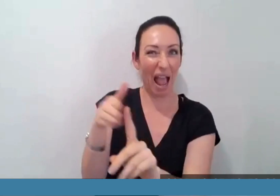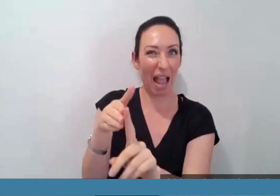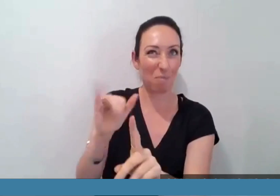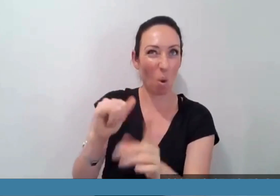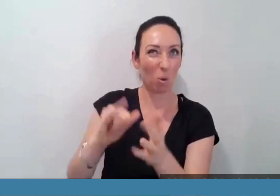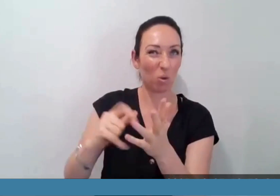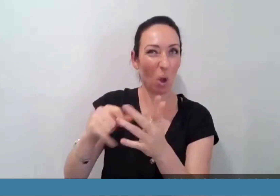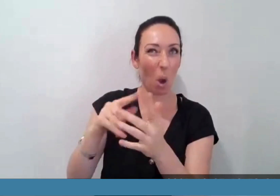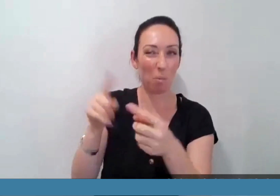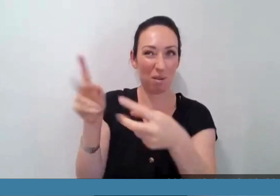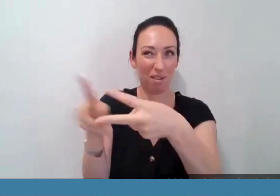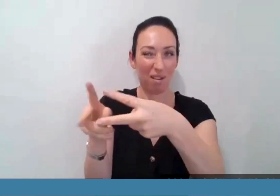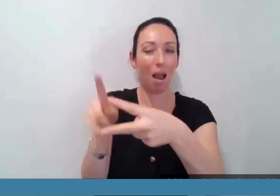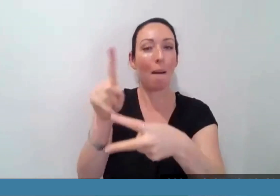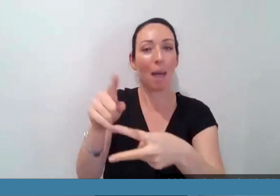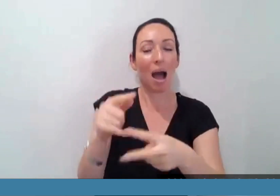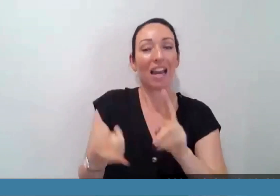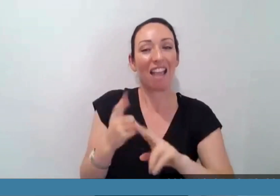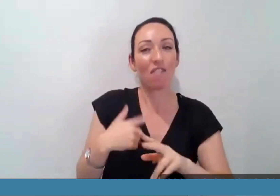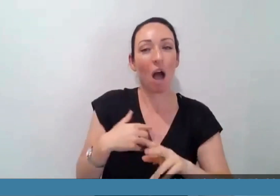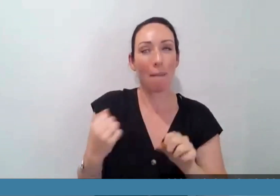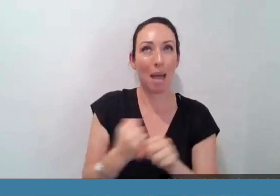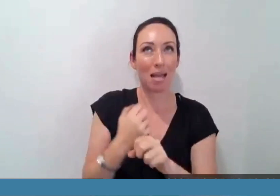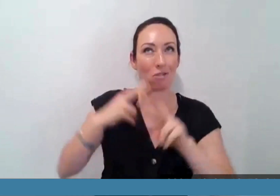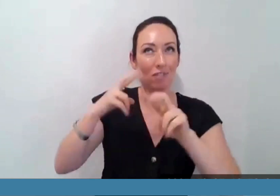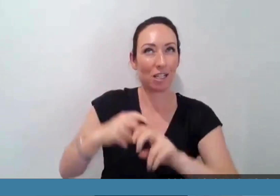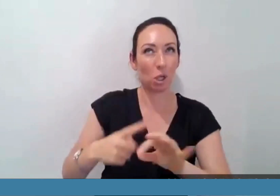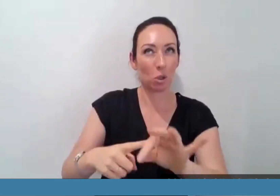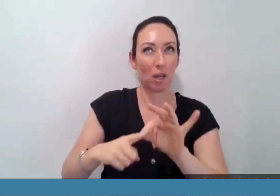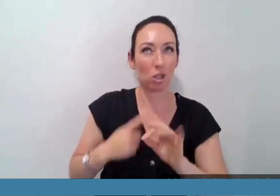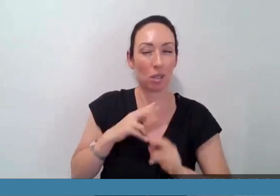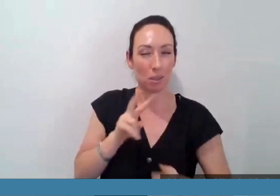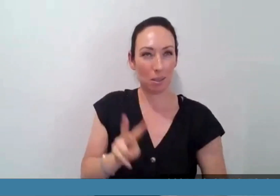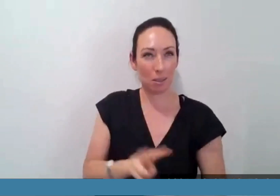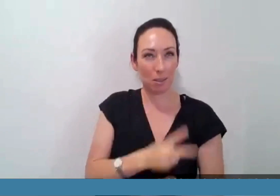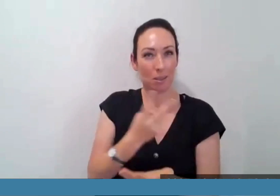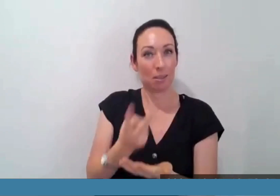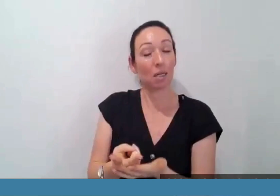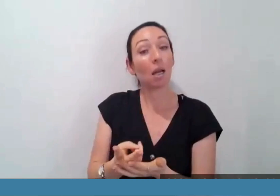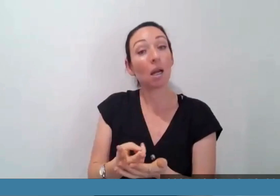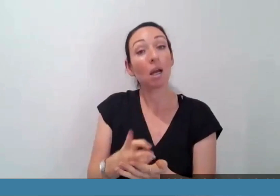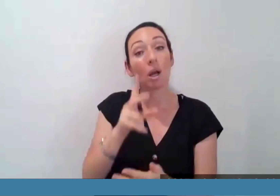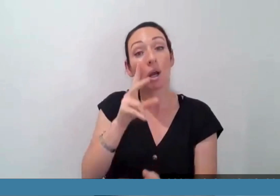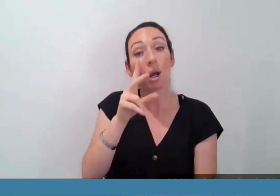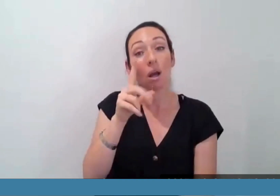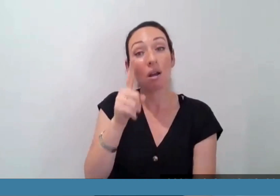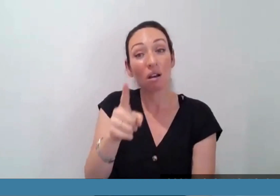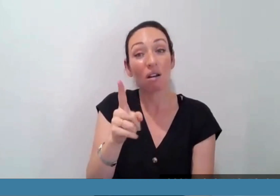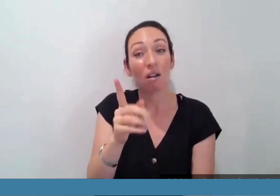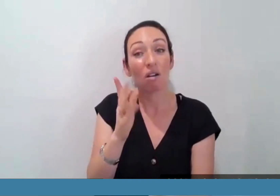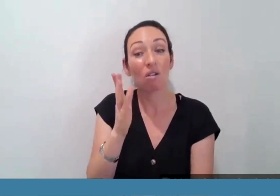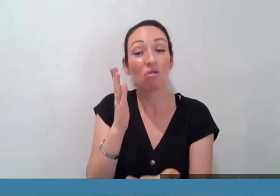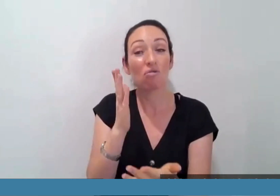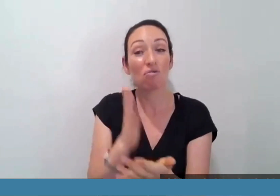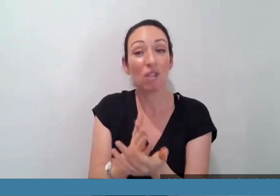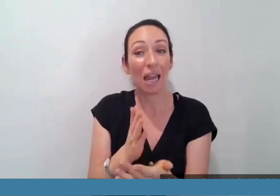research questions, what you can do is start to change that aim and scope into question format. So for